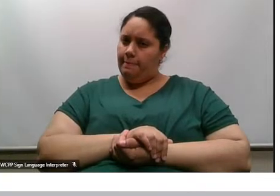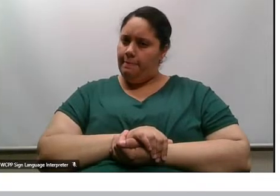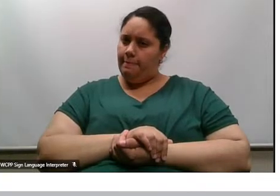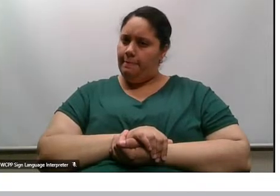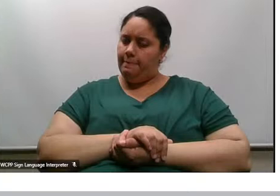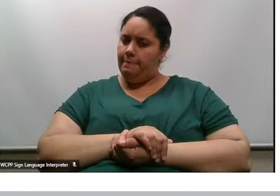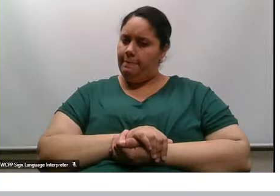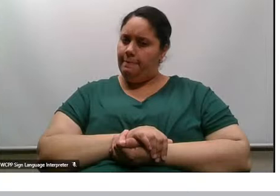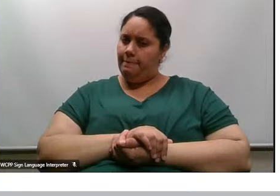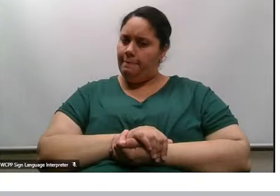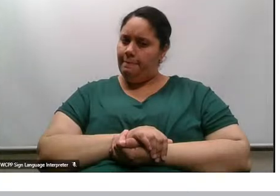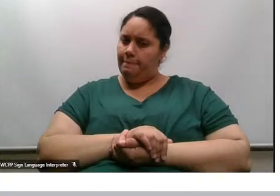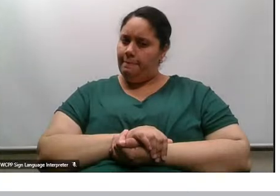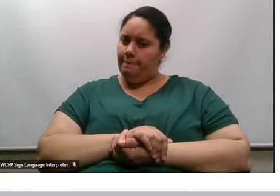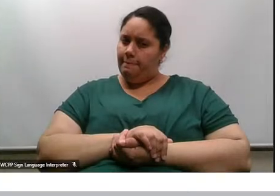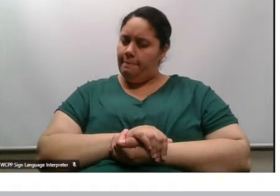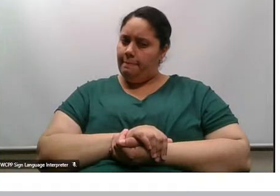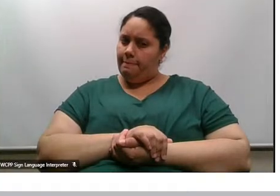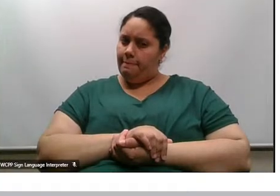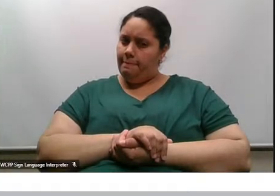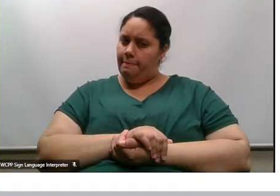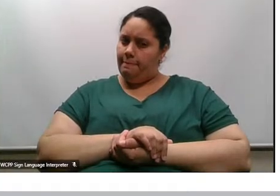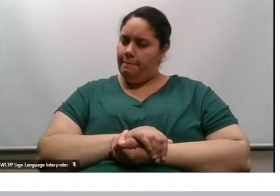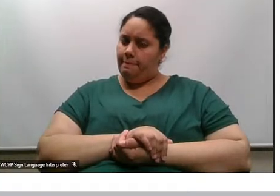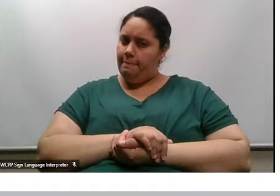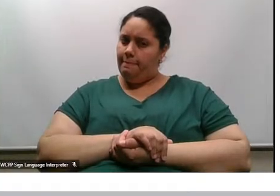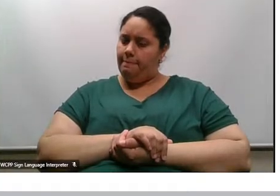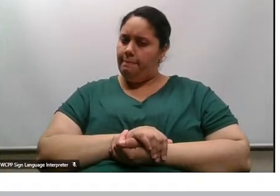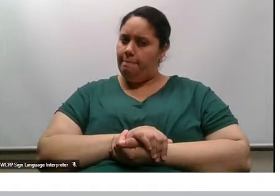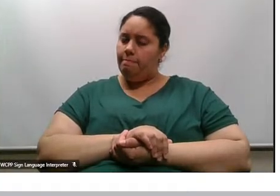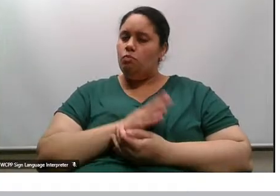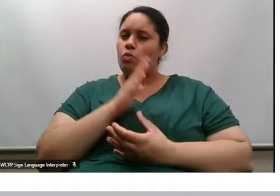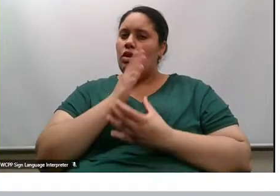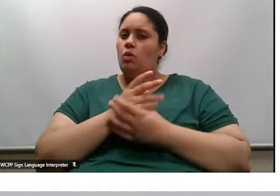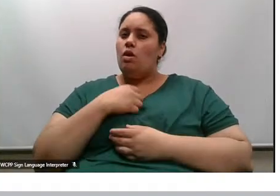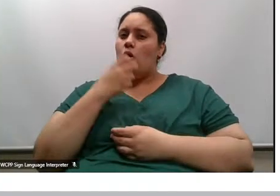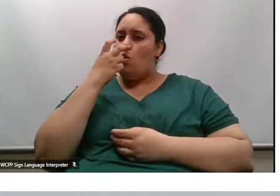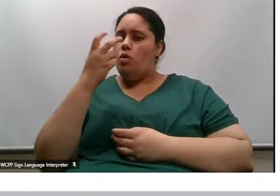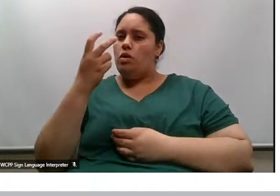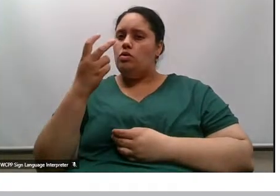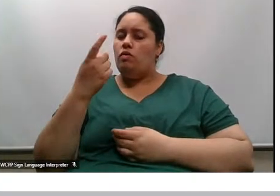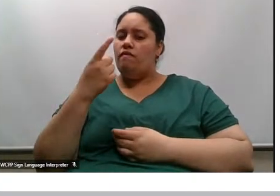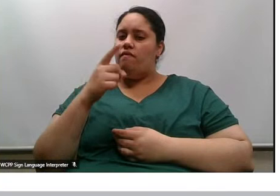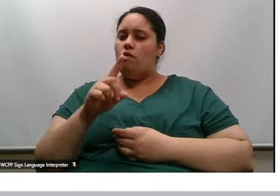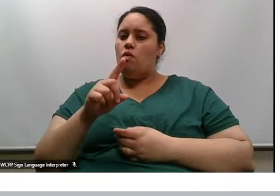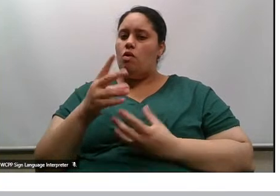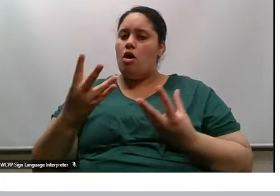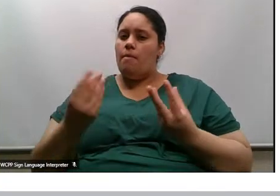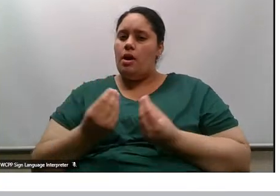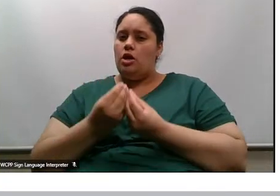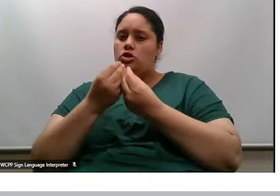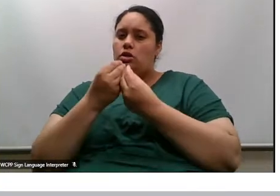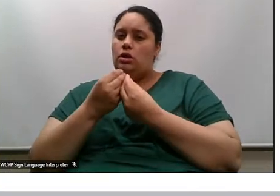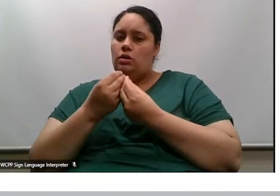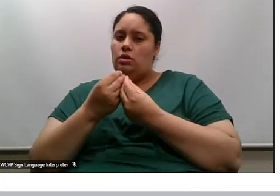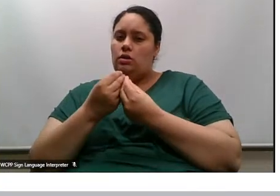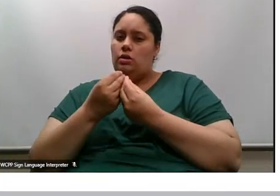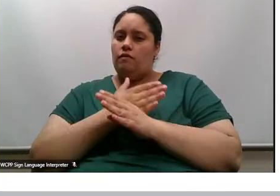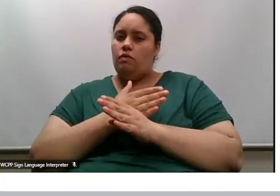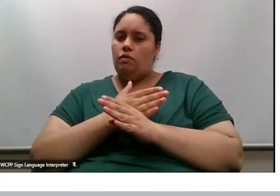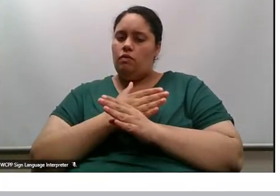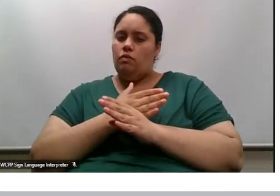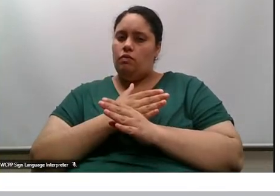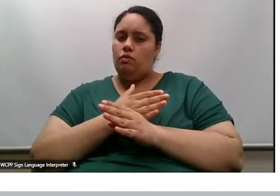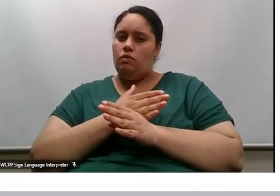just one of those cases where we will always have to go and look for condemnation even before we incur the expenditure?